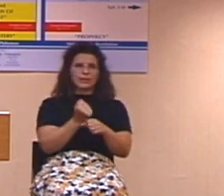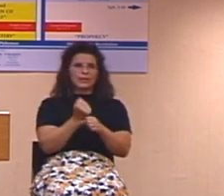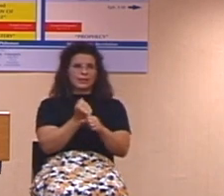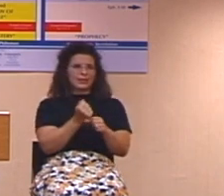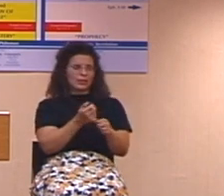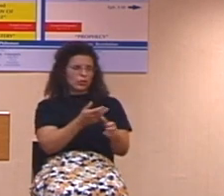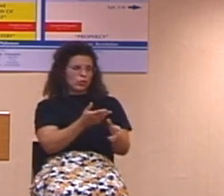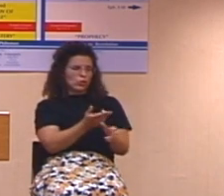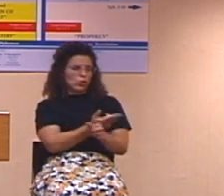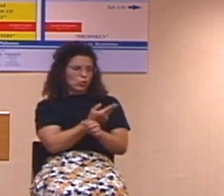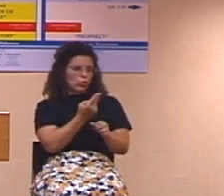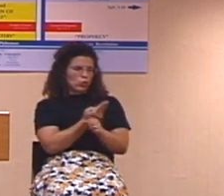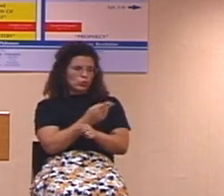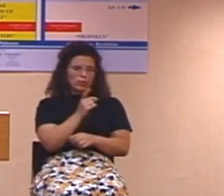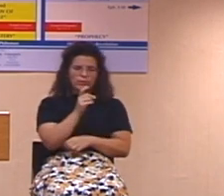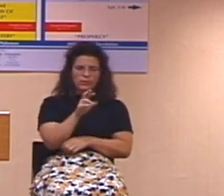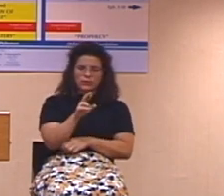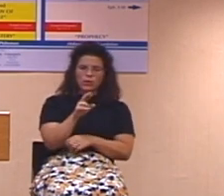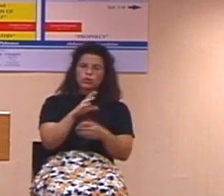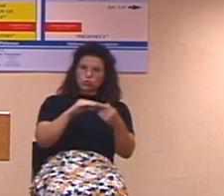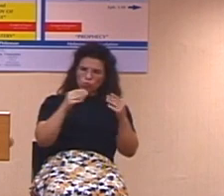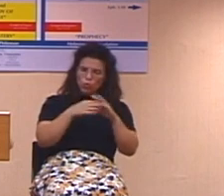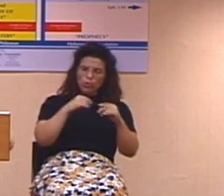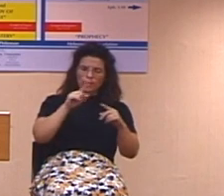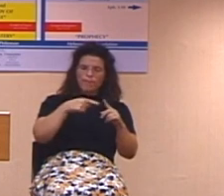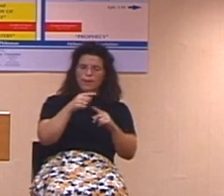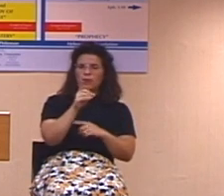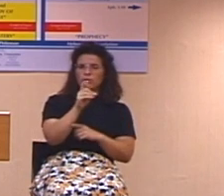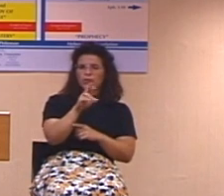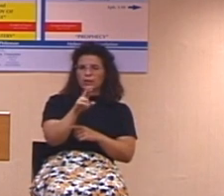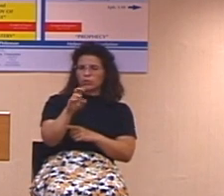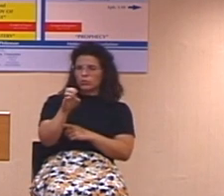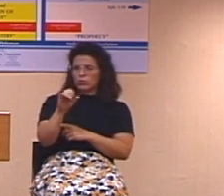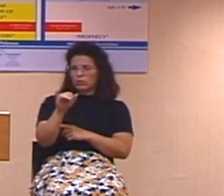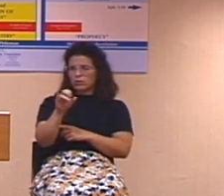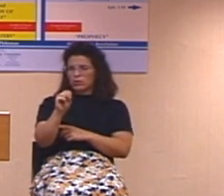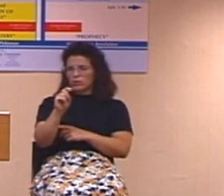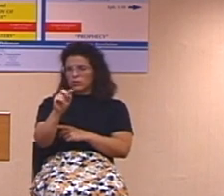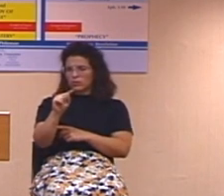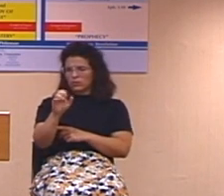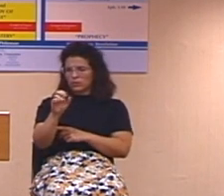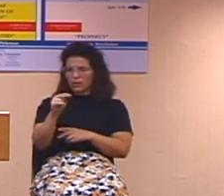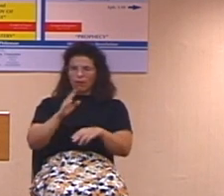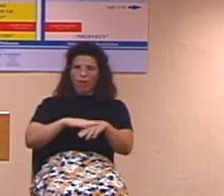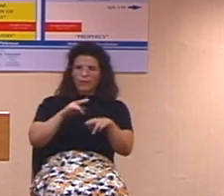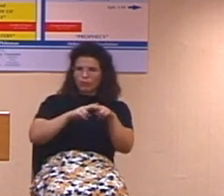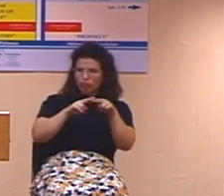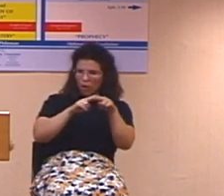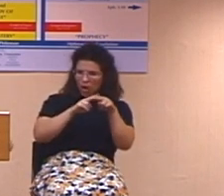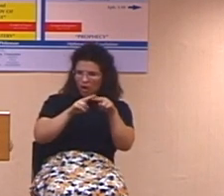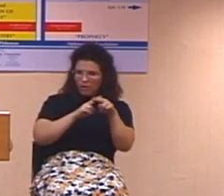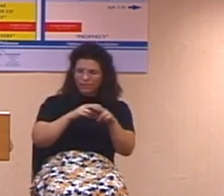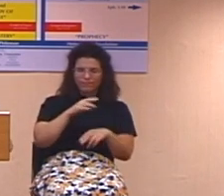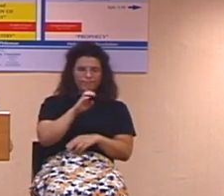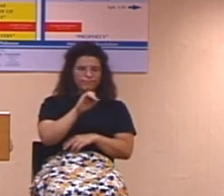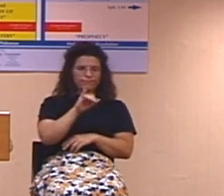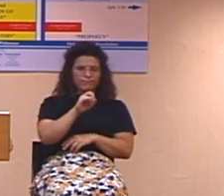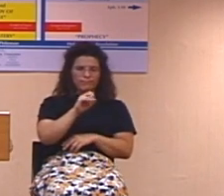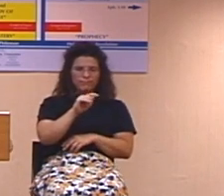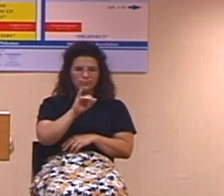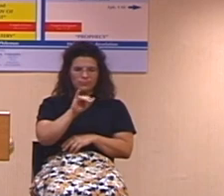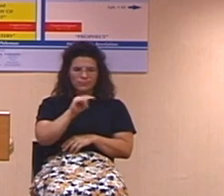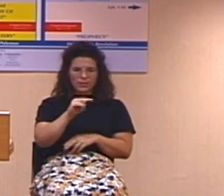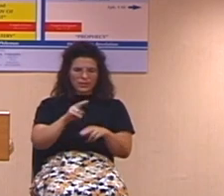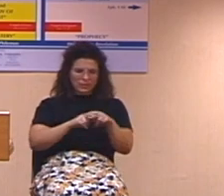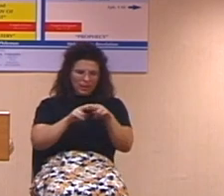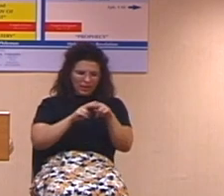of Dr. Einstein being on a train. And in the story that he told, Dr. Einstein, the ticket